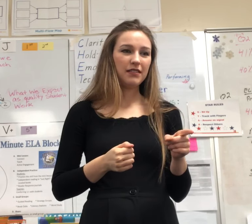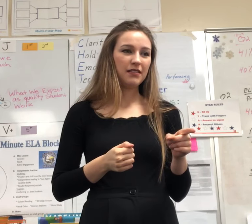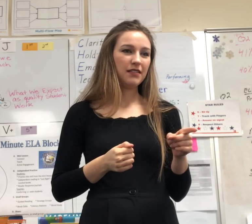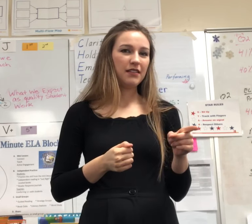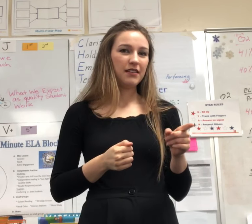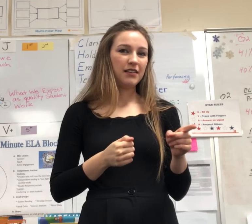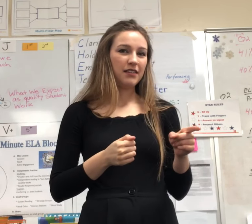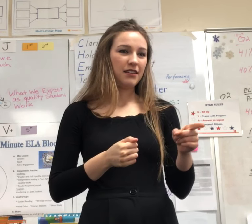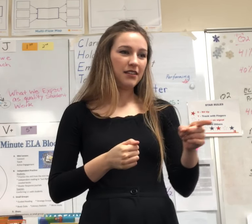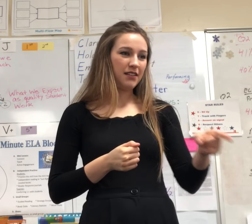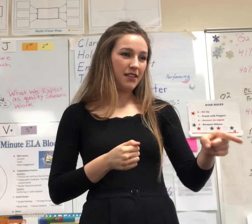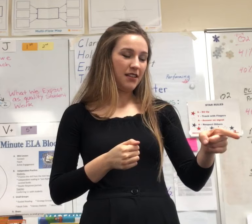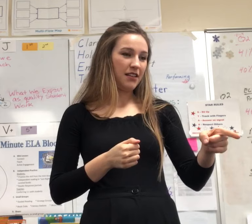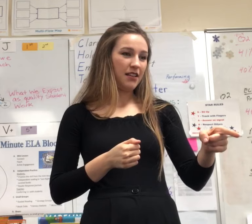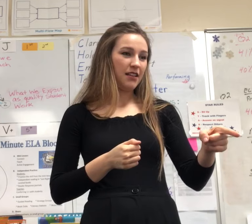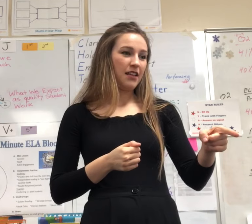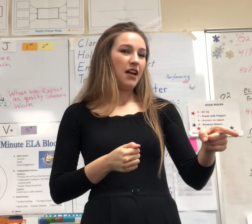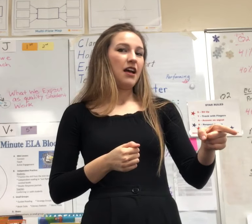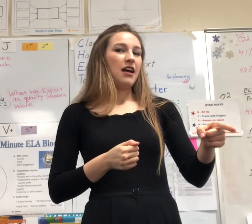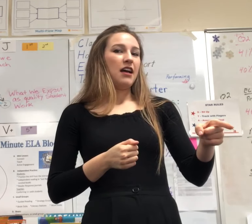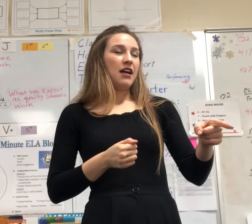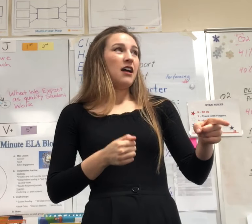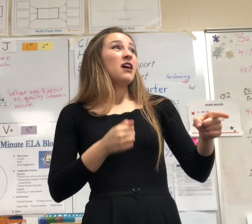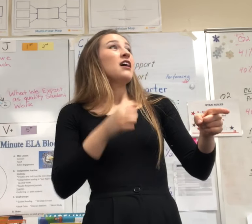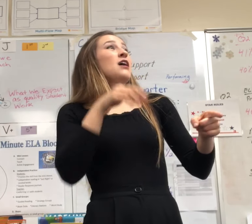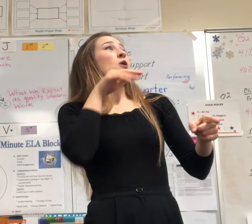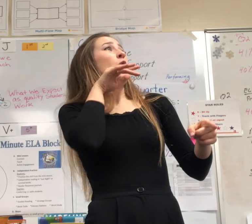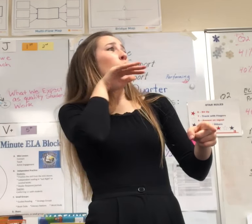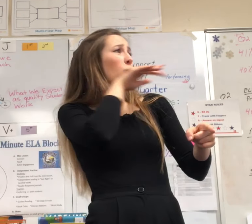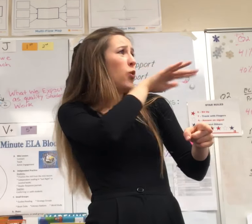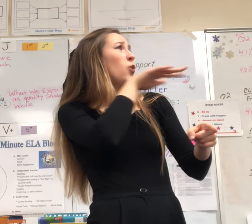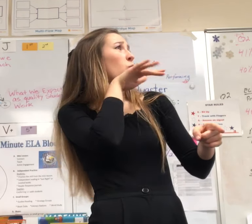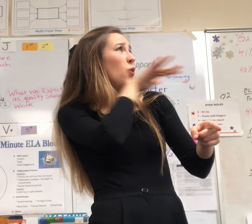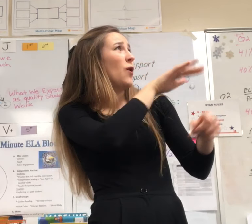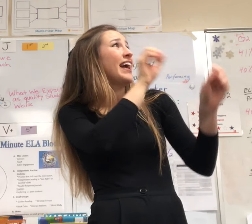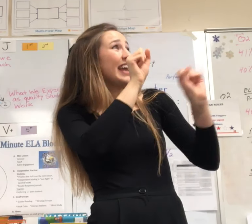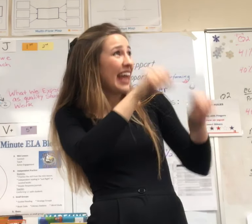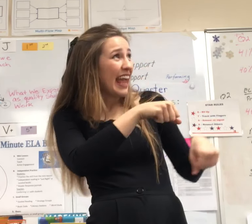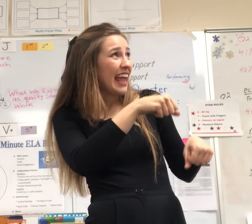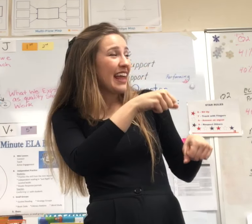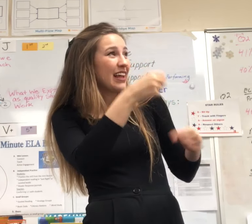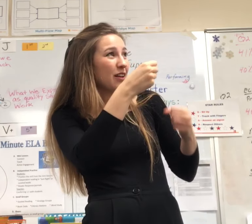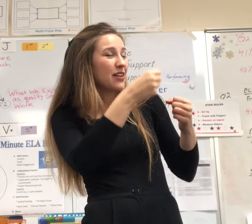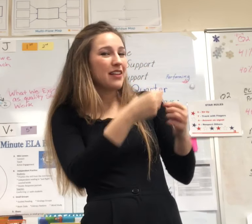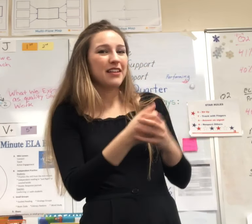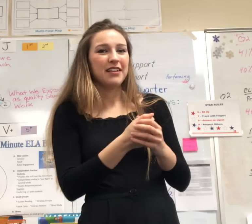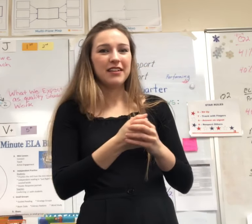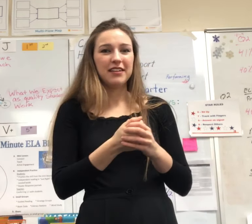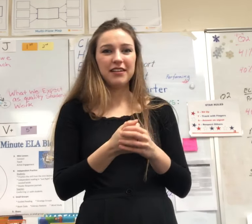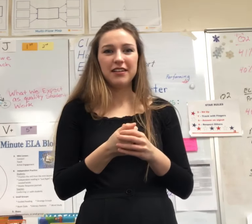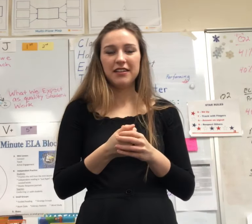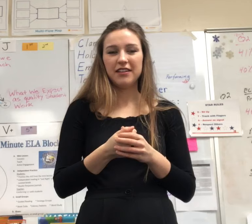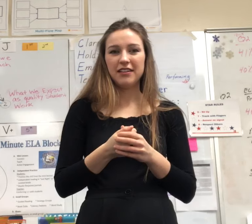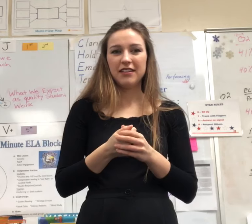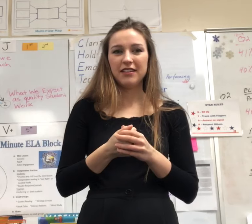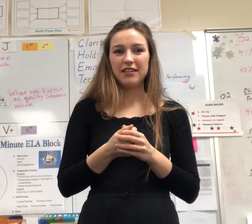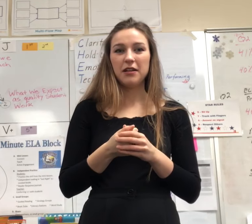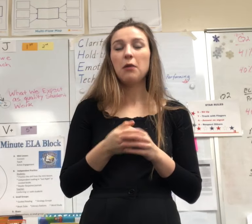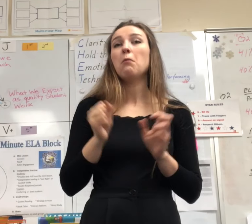We can blow on it and it'll. Okay. So what does that do? Good. We can wind and